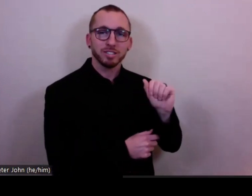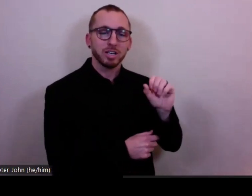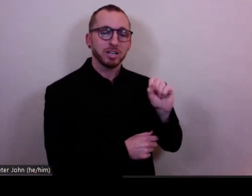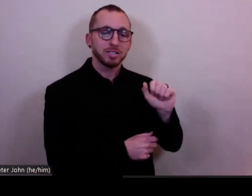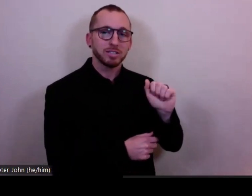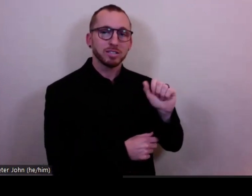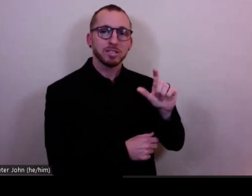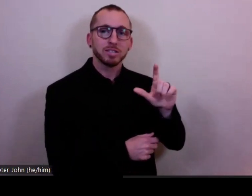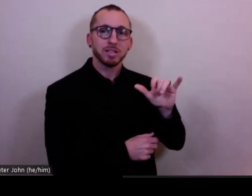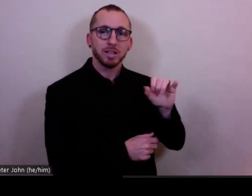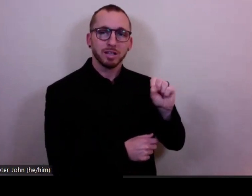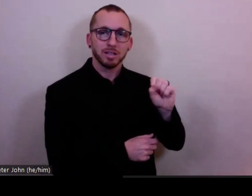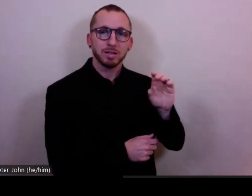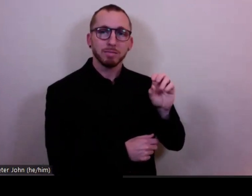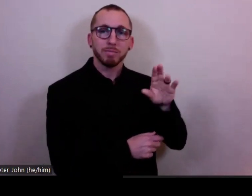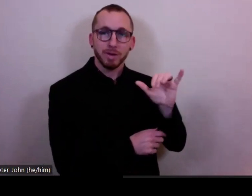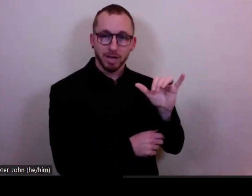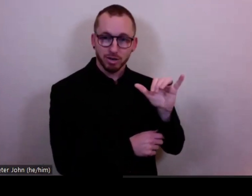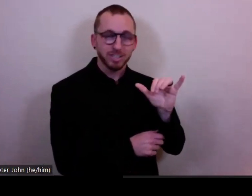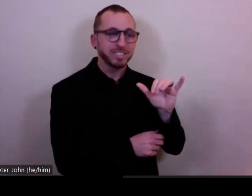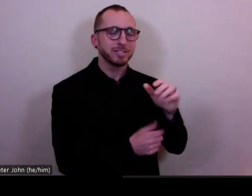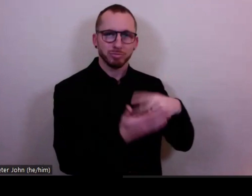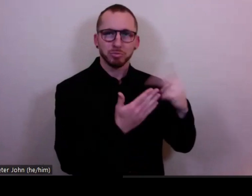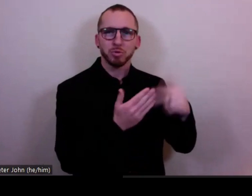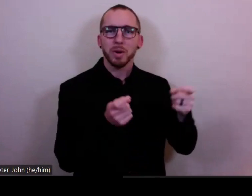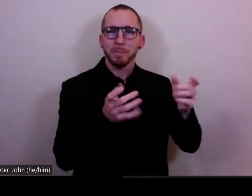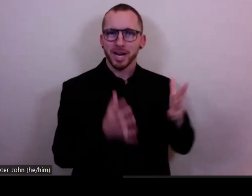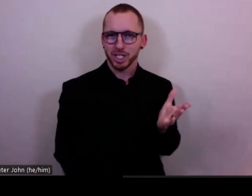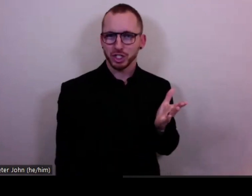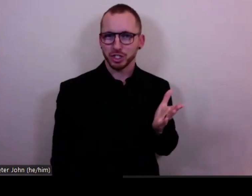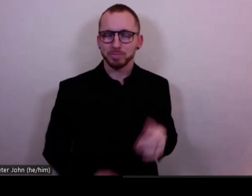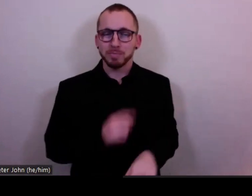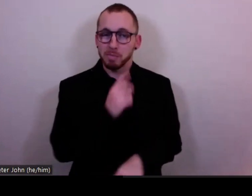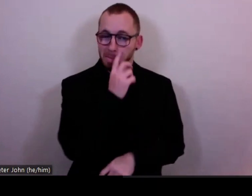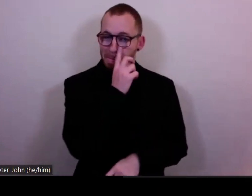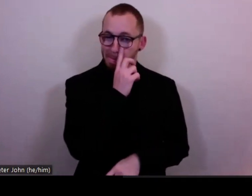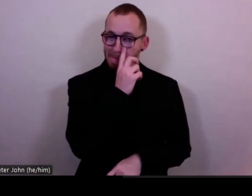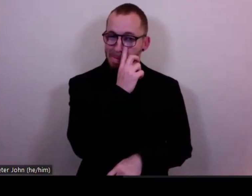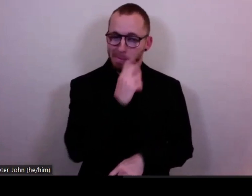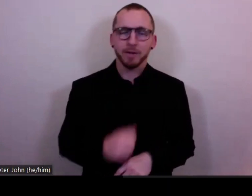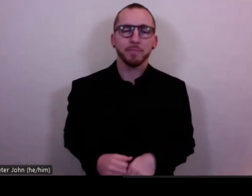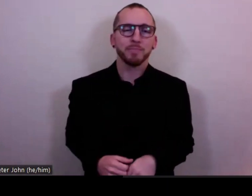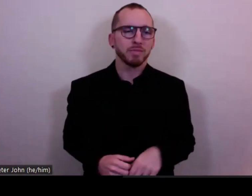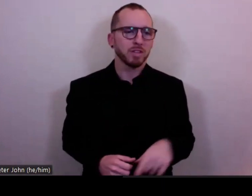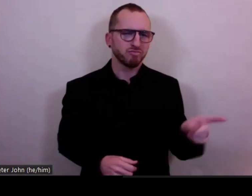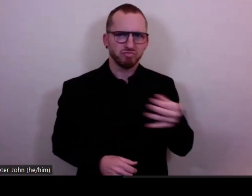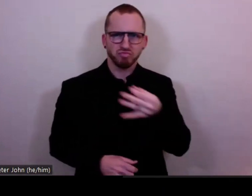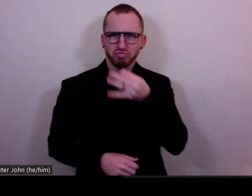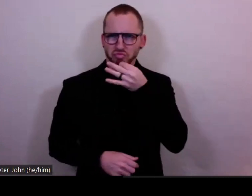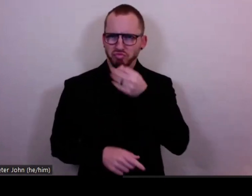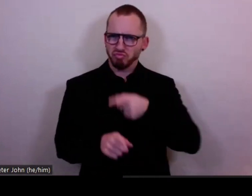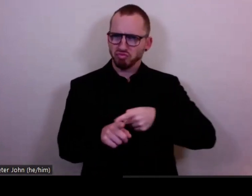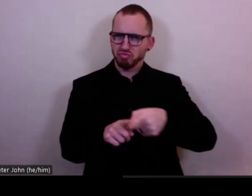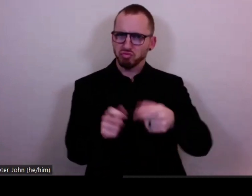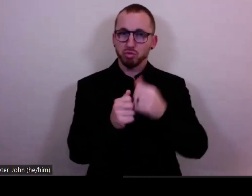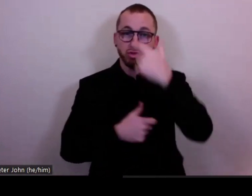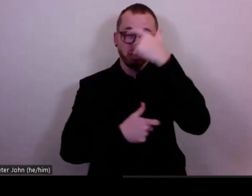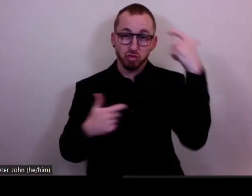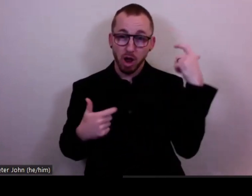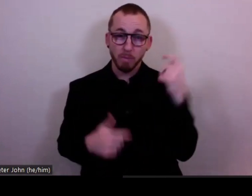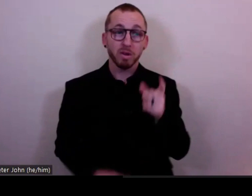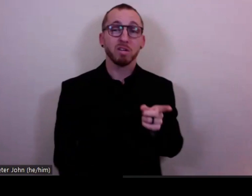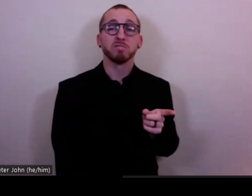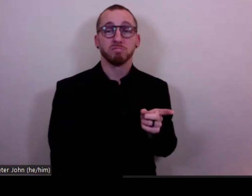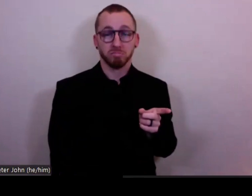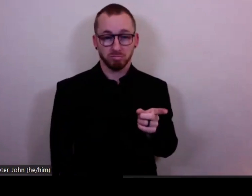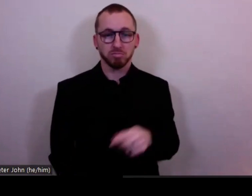Health Forensic Program Manager. And Alisha is also an expert in the field of trauma. So she has many hats that